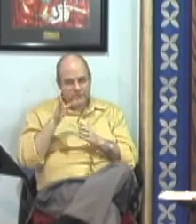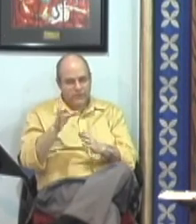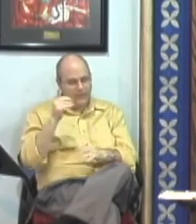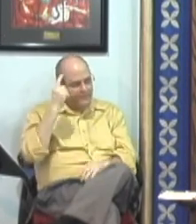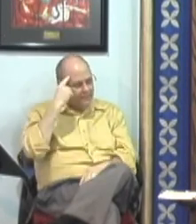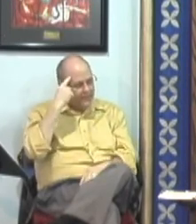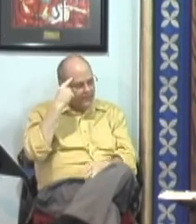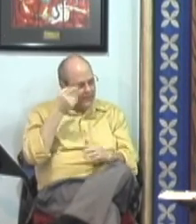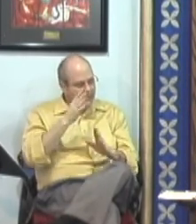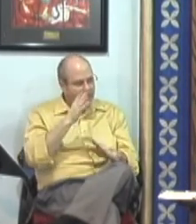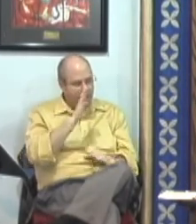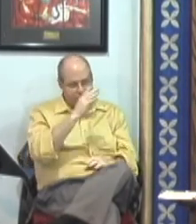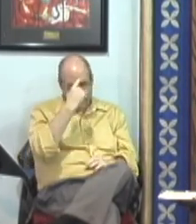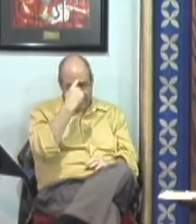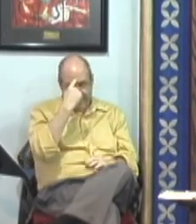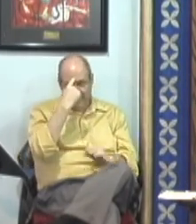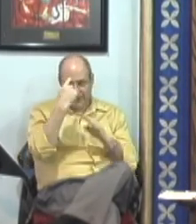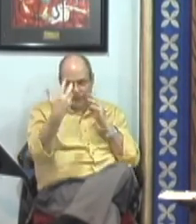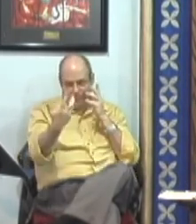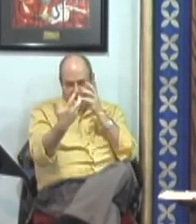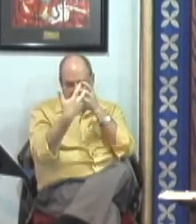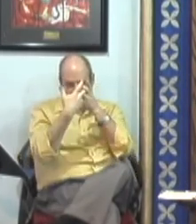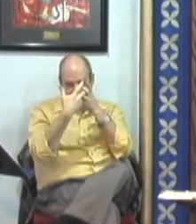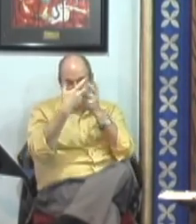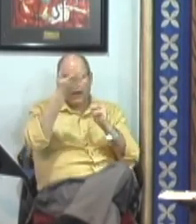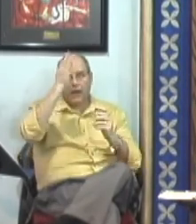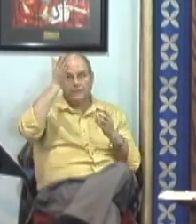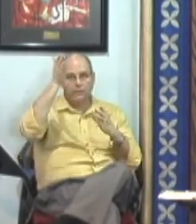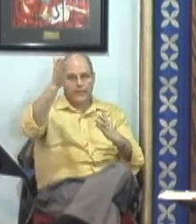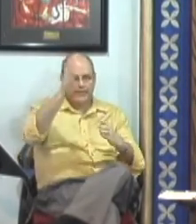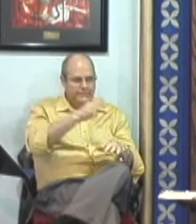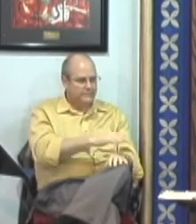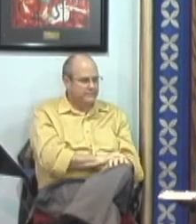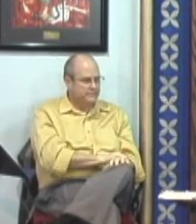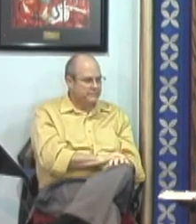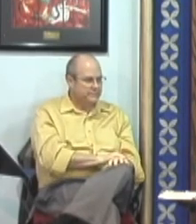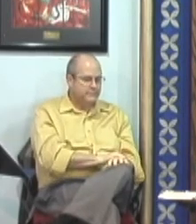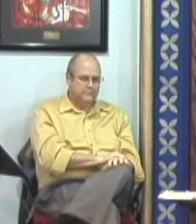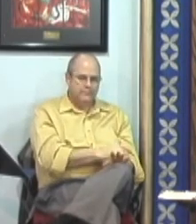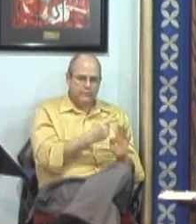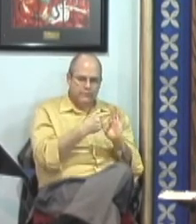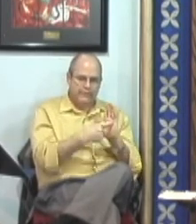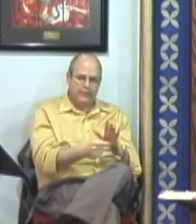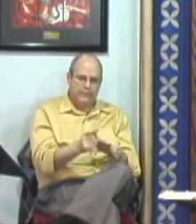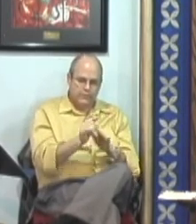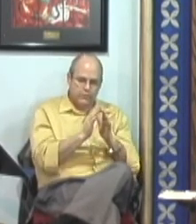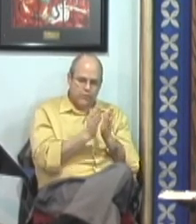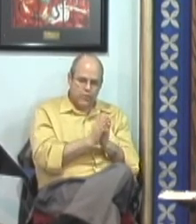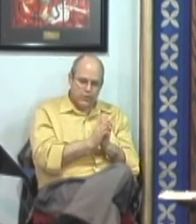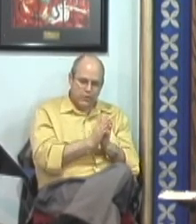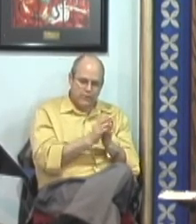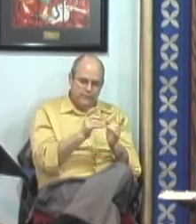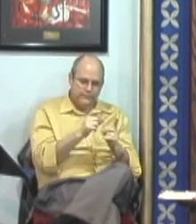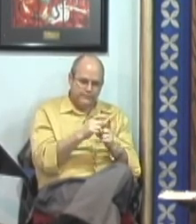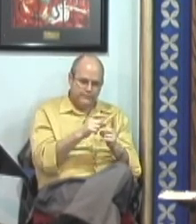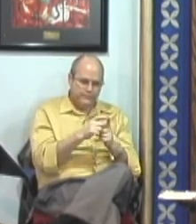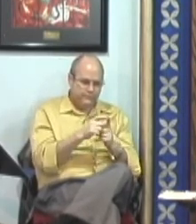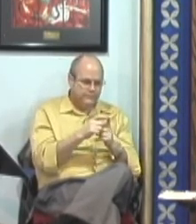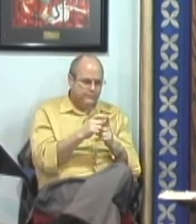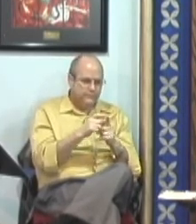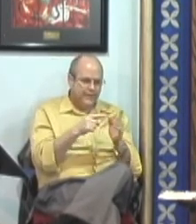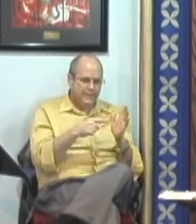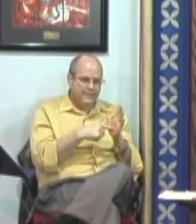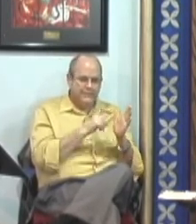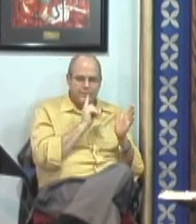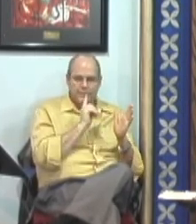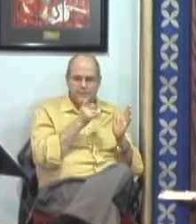thinking and allowing your thinking to line up with God's way of thinking, which is revealed in his word. So this